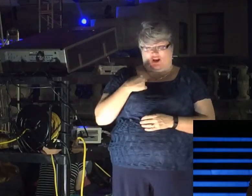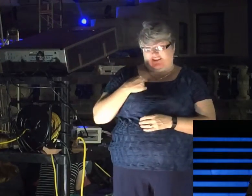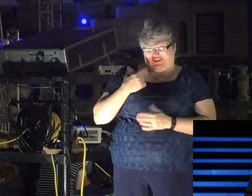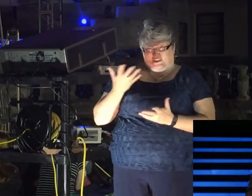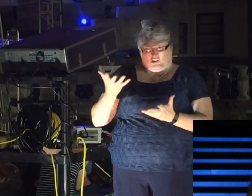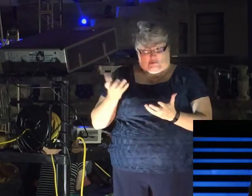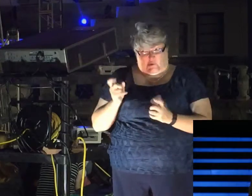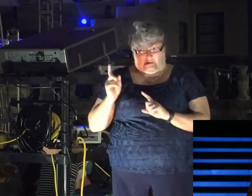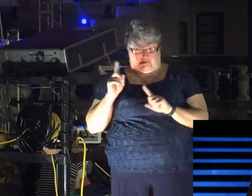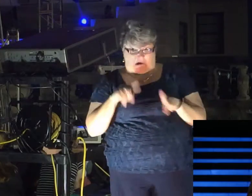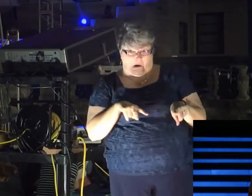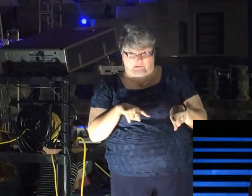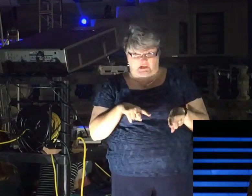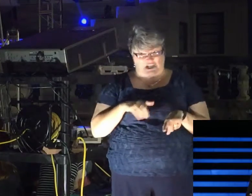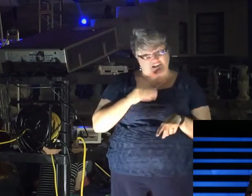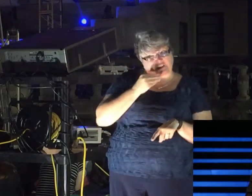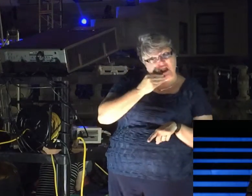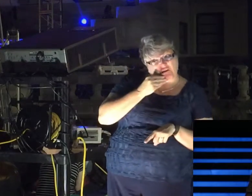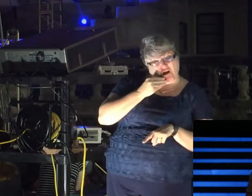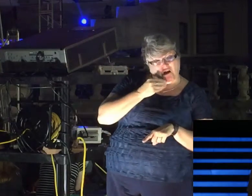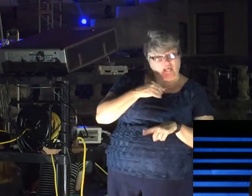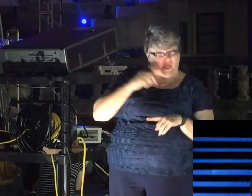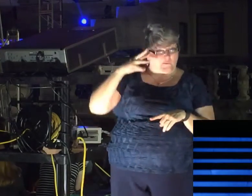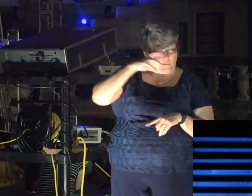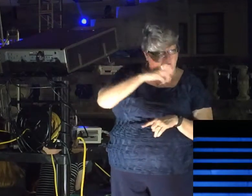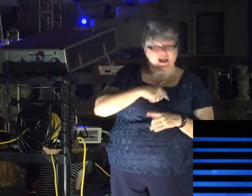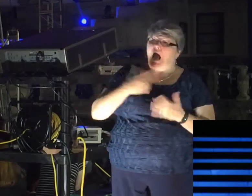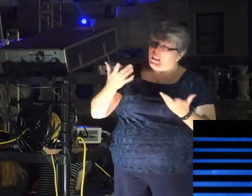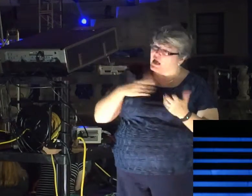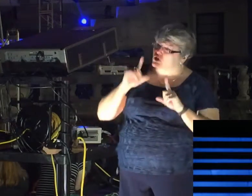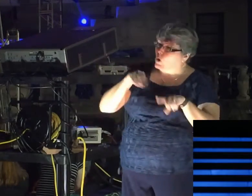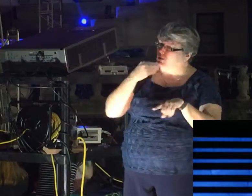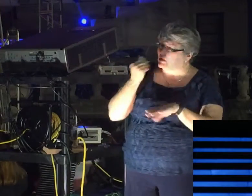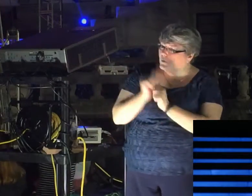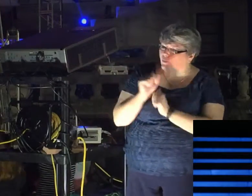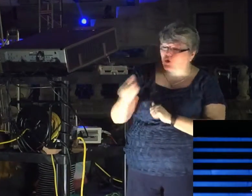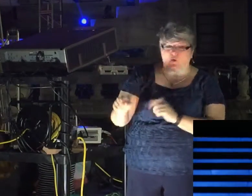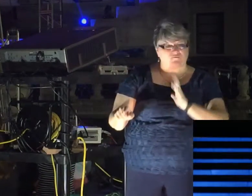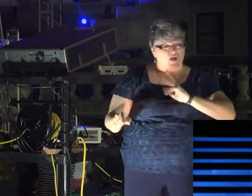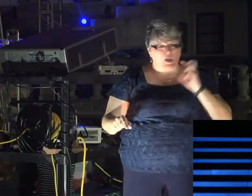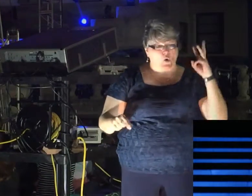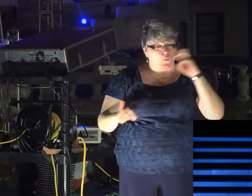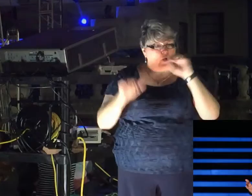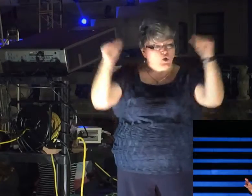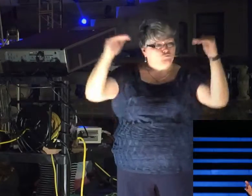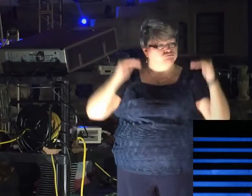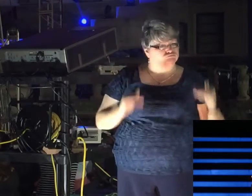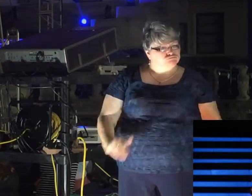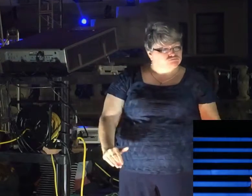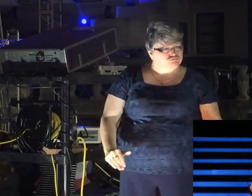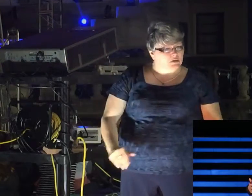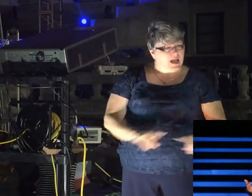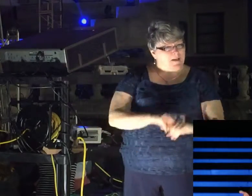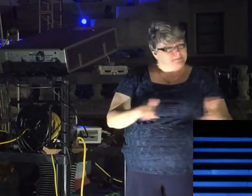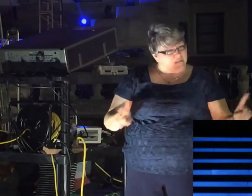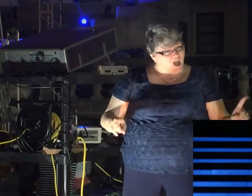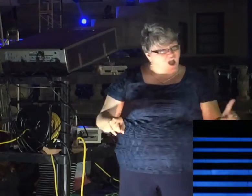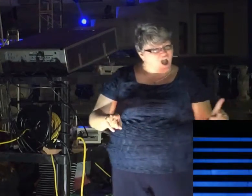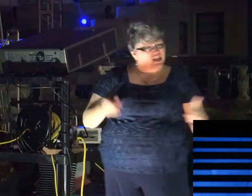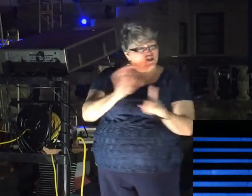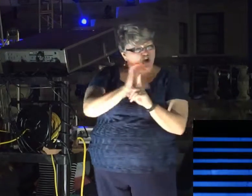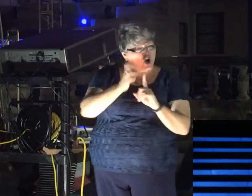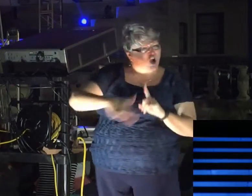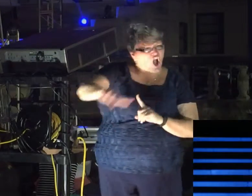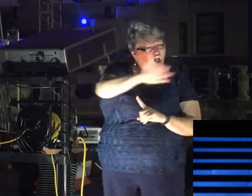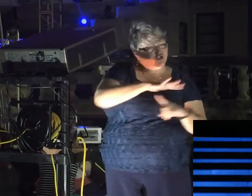it is. If you're like, you want to go to dinner? I was like, but if you're just like, hey, I'd love to go to dinner with you, the weirdness level goes way down. And